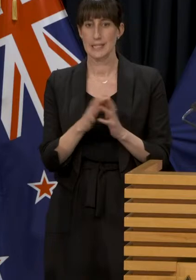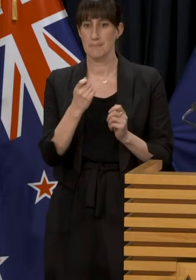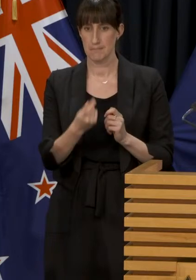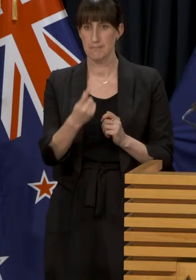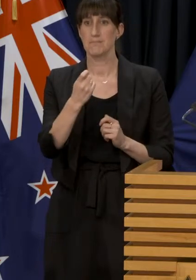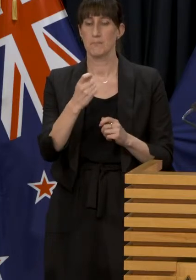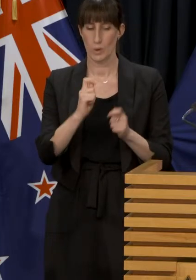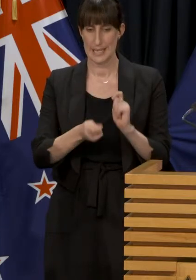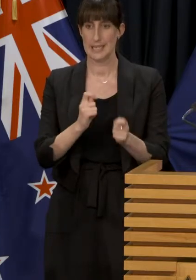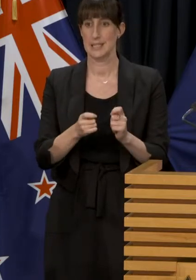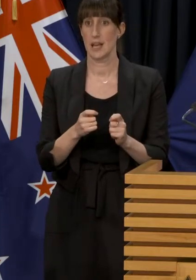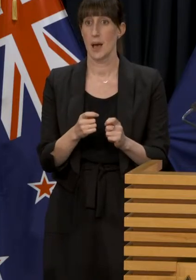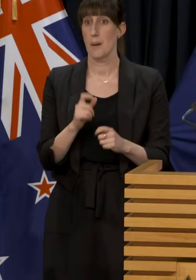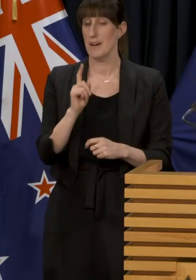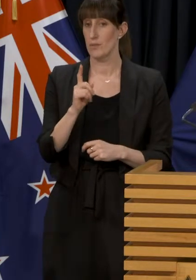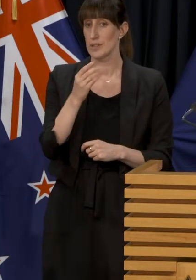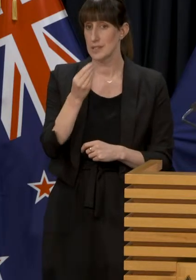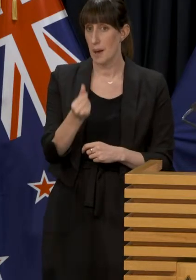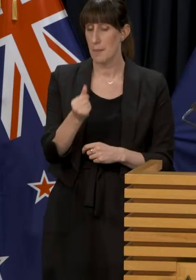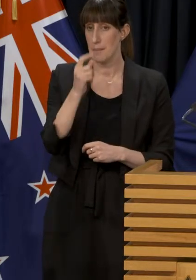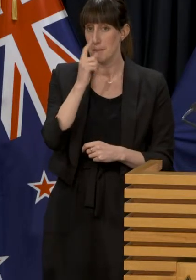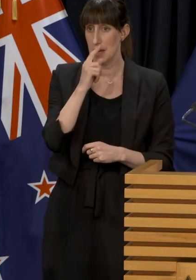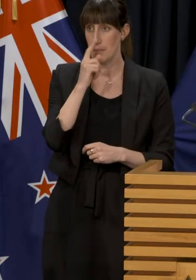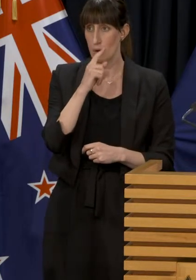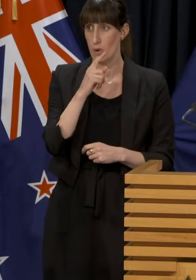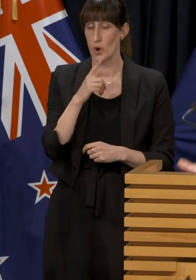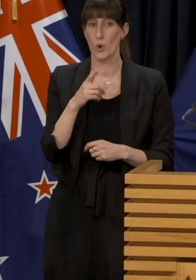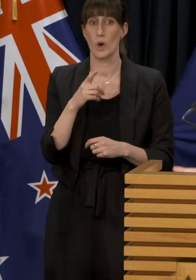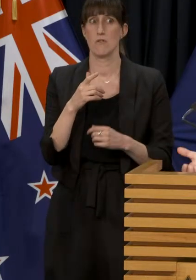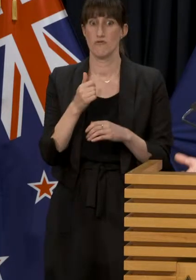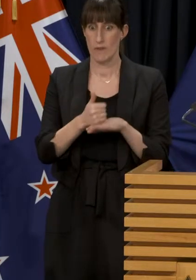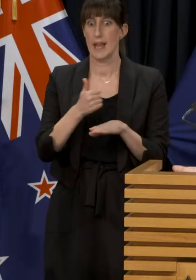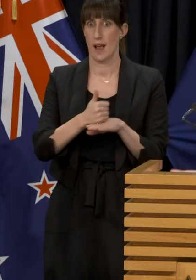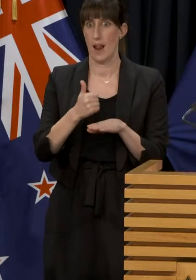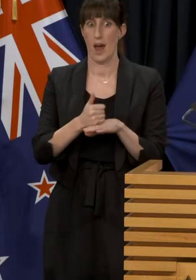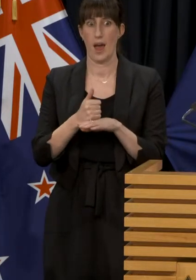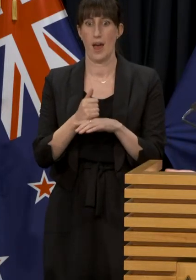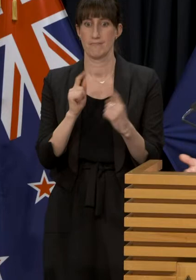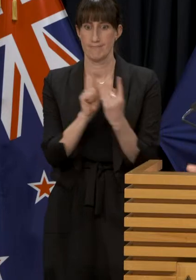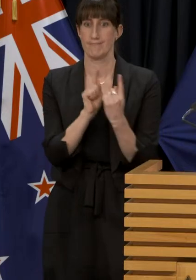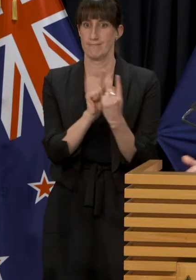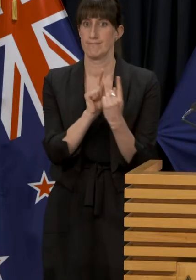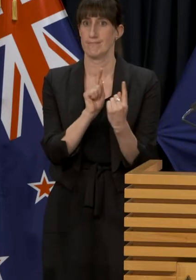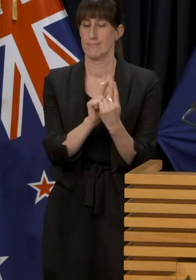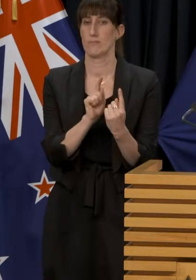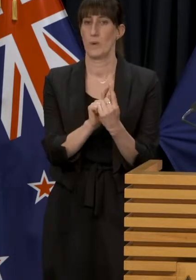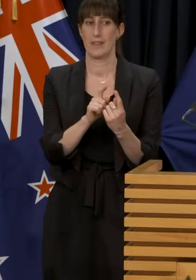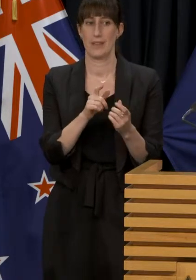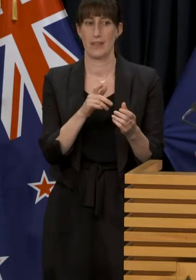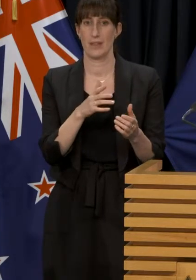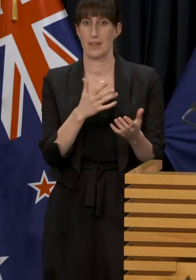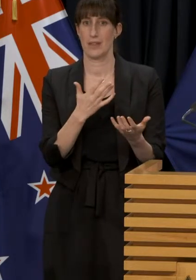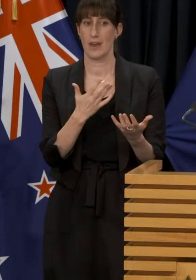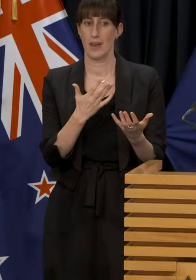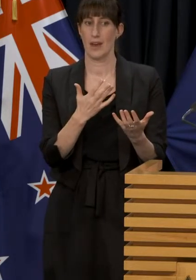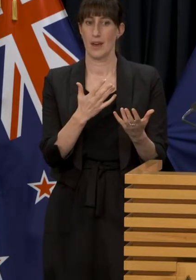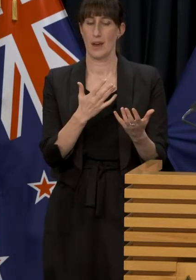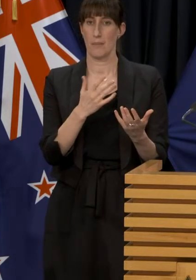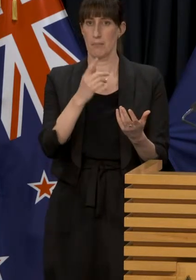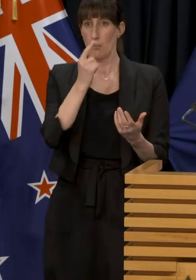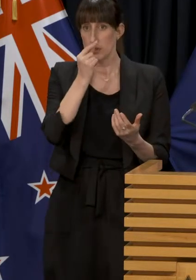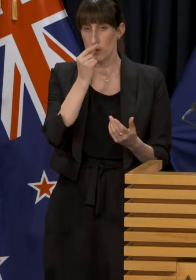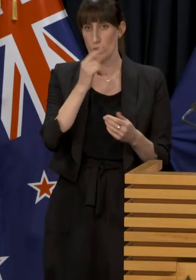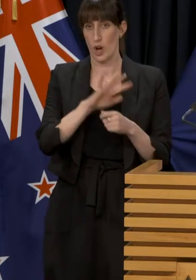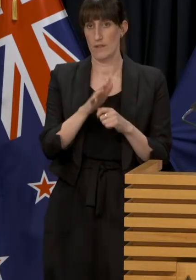frequent contact with the guests, or those working in the quarantine part of those facilities, that may be more